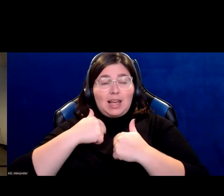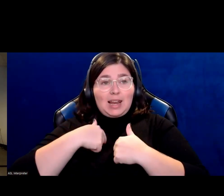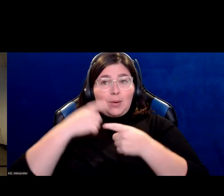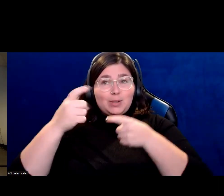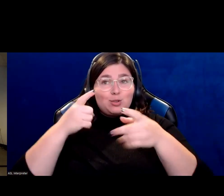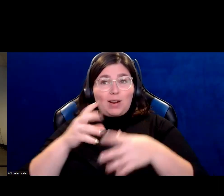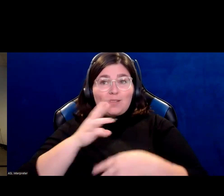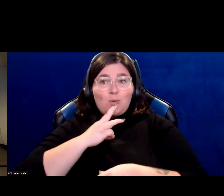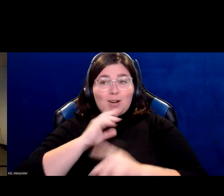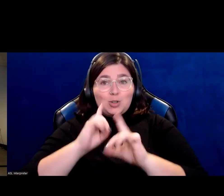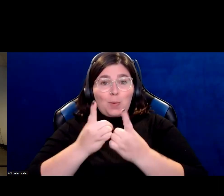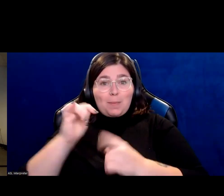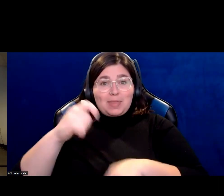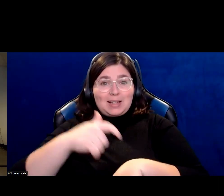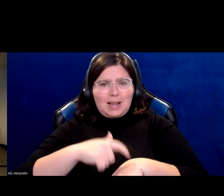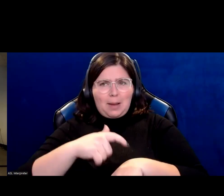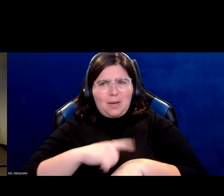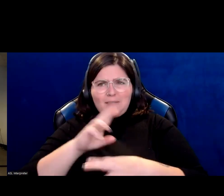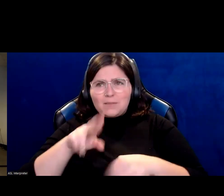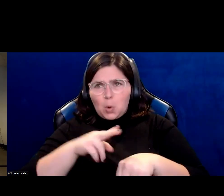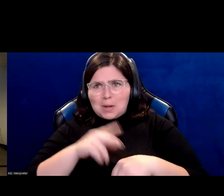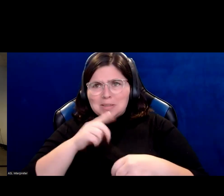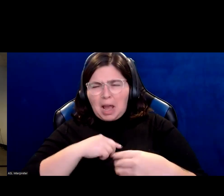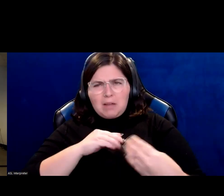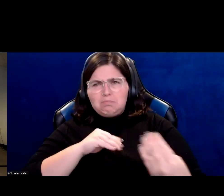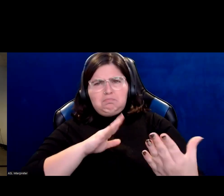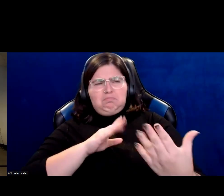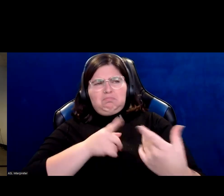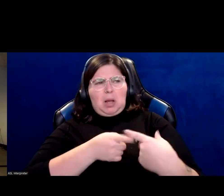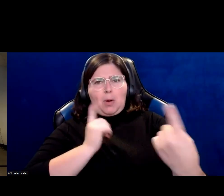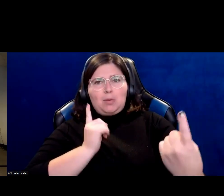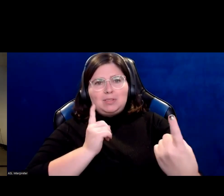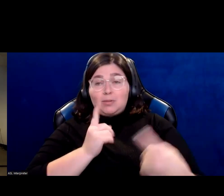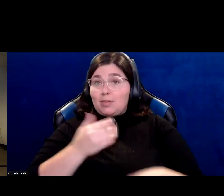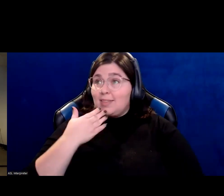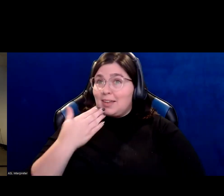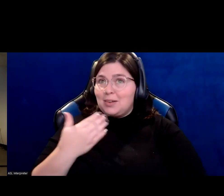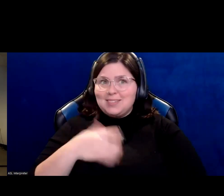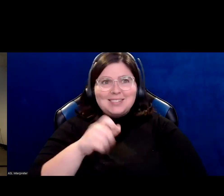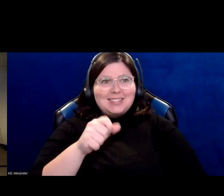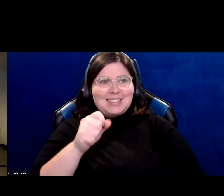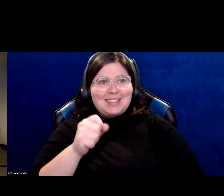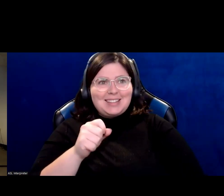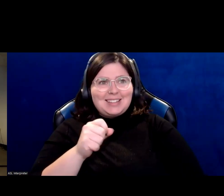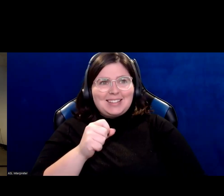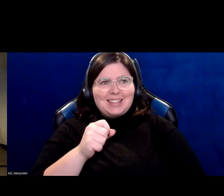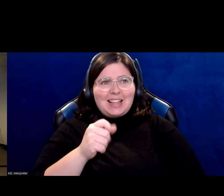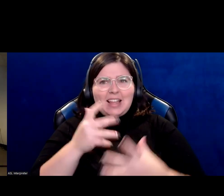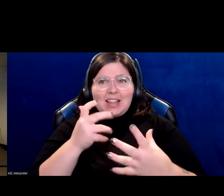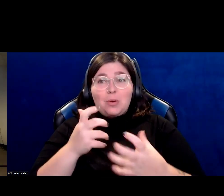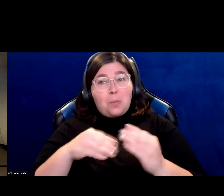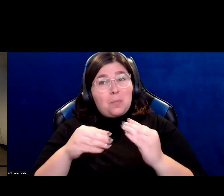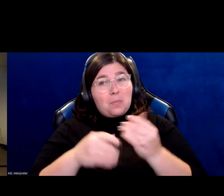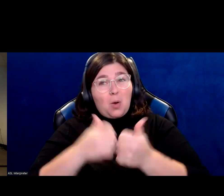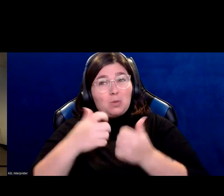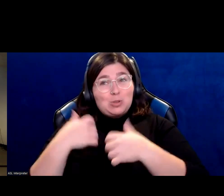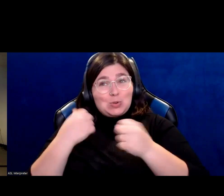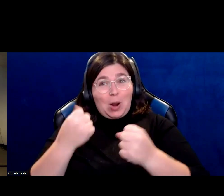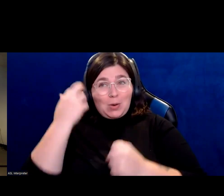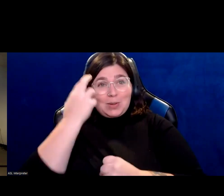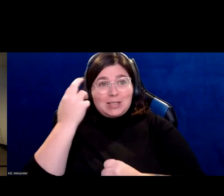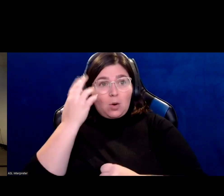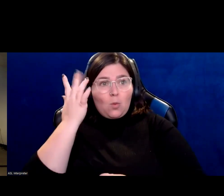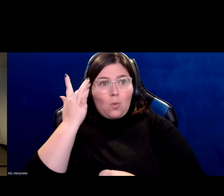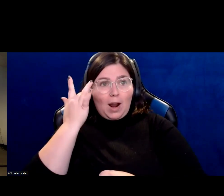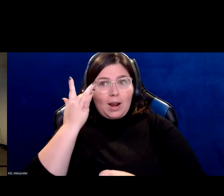water department at the time. Of course, I opposed it, but Thank you. you know, those one of the strongest reasons was that